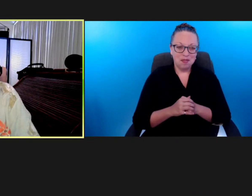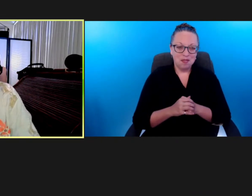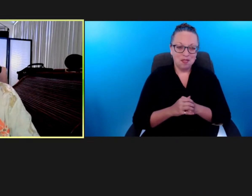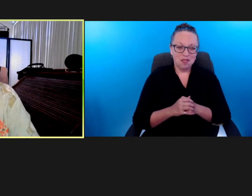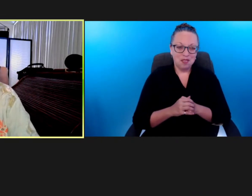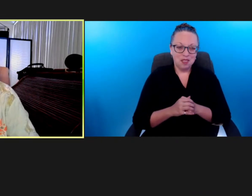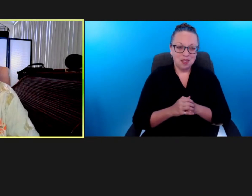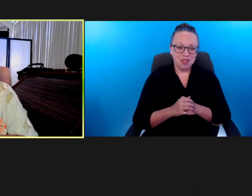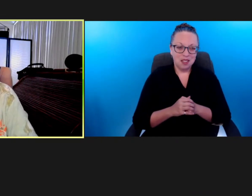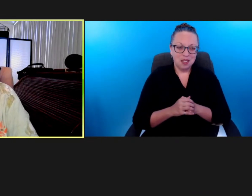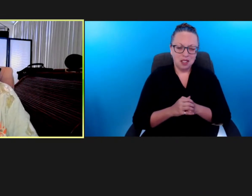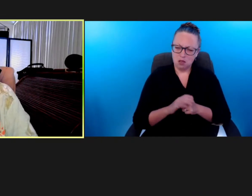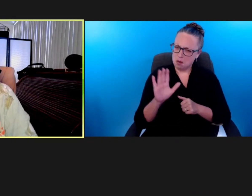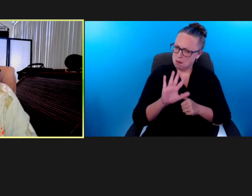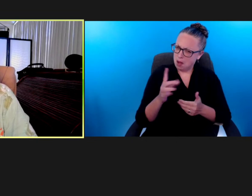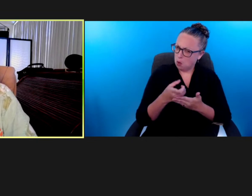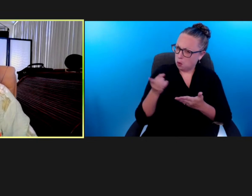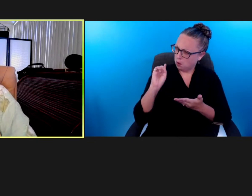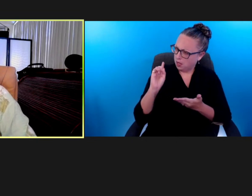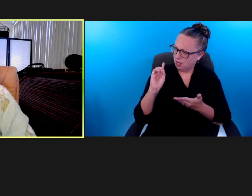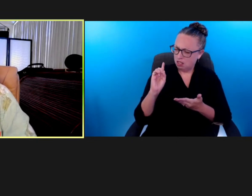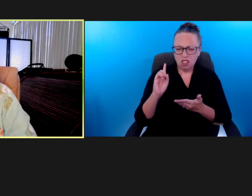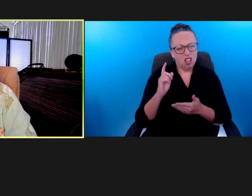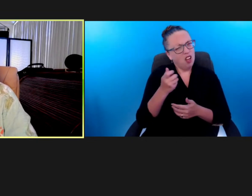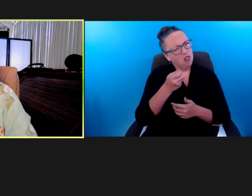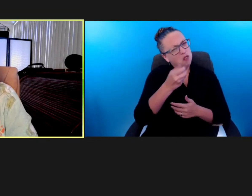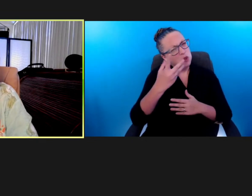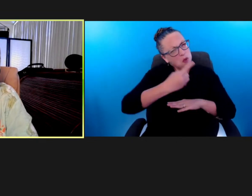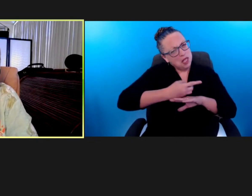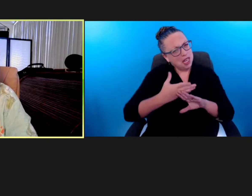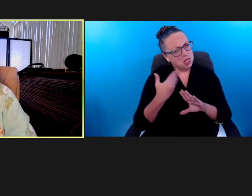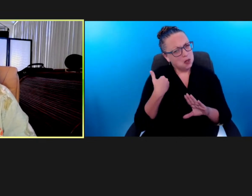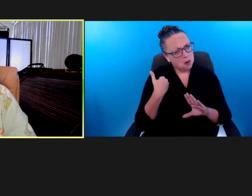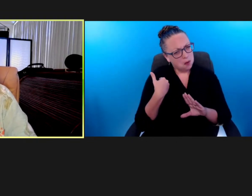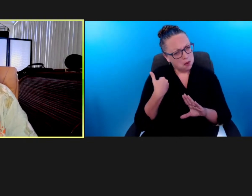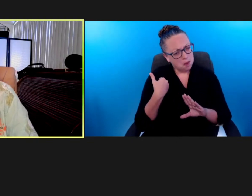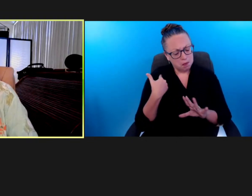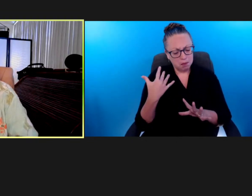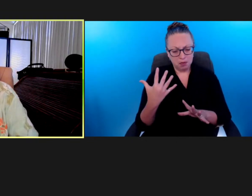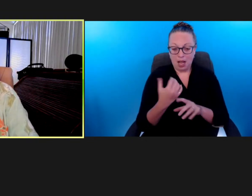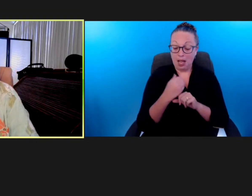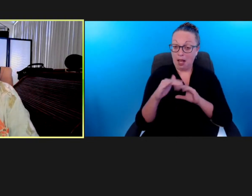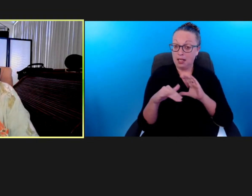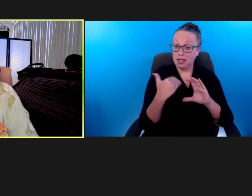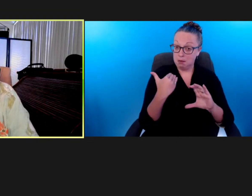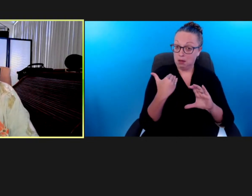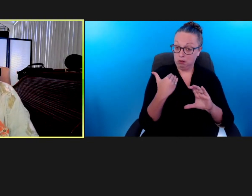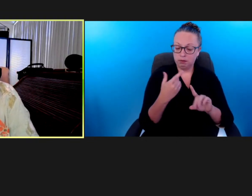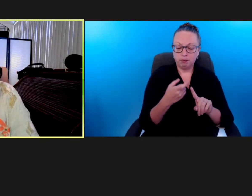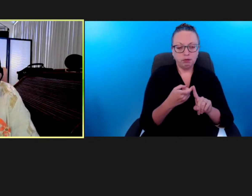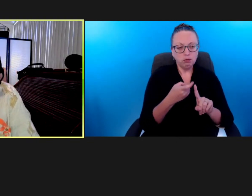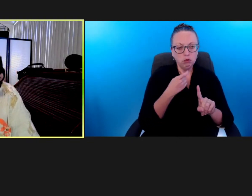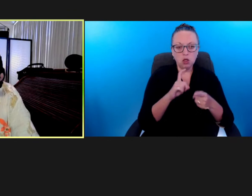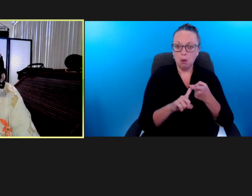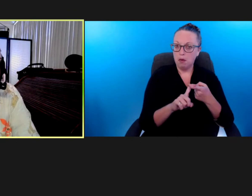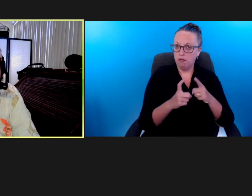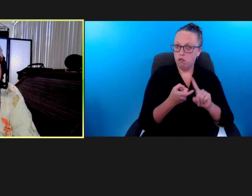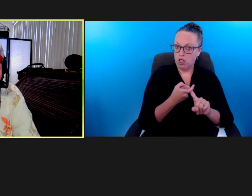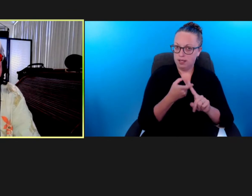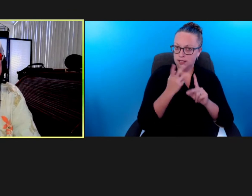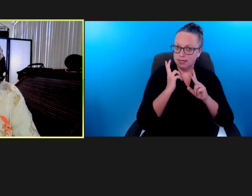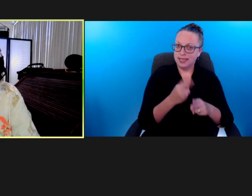About a week ago, right? It was just a few days ago. A few days ago. Yep. I got an email from a friend